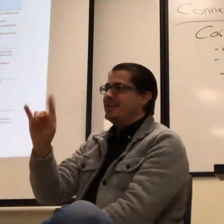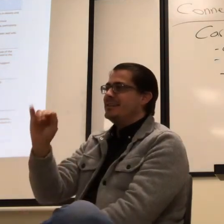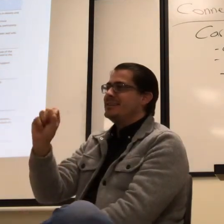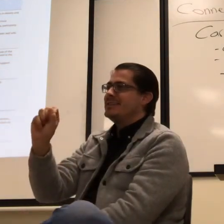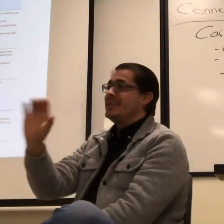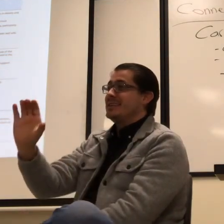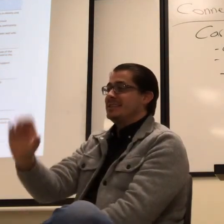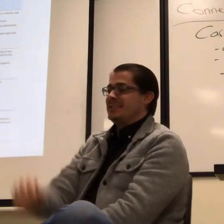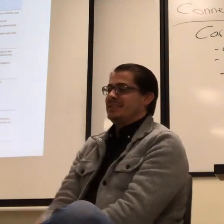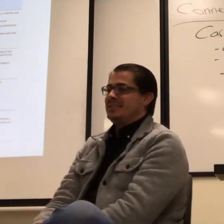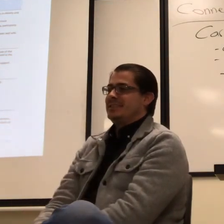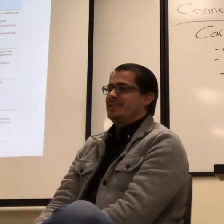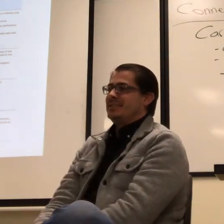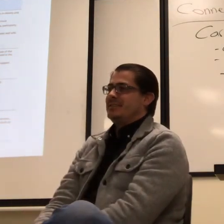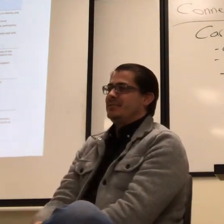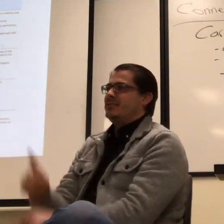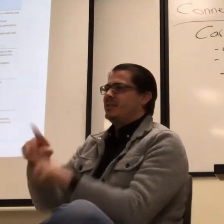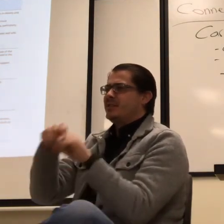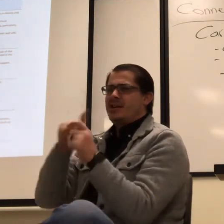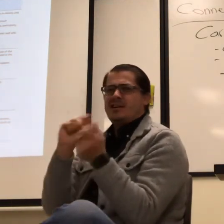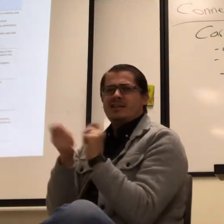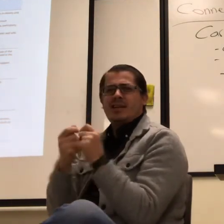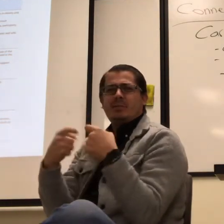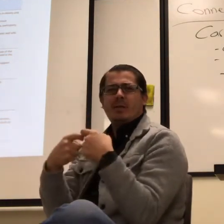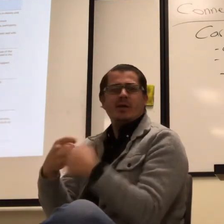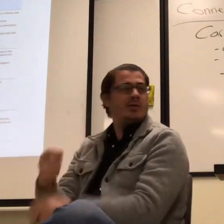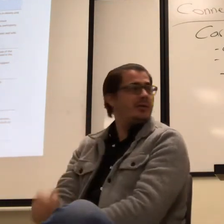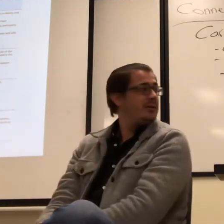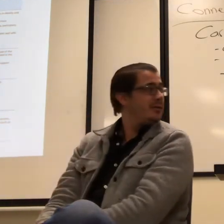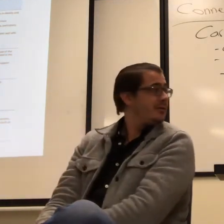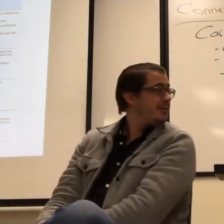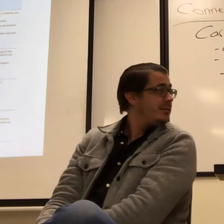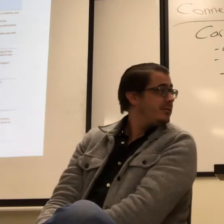Let me pause a second. I just got to change my battery. I'll be right back.